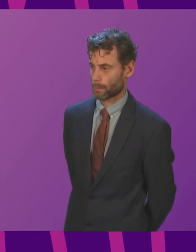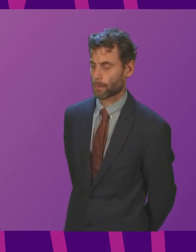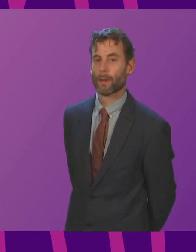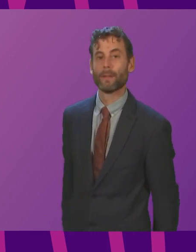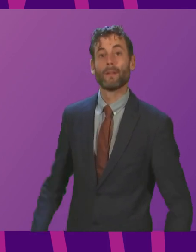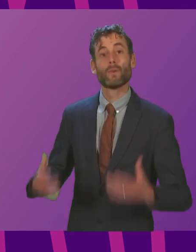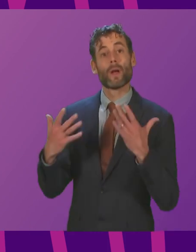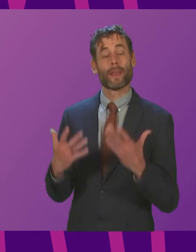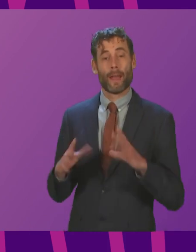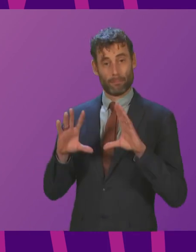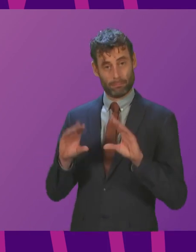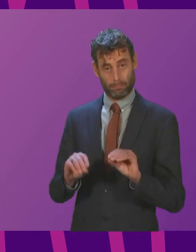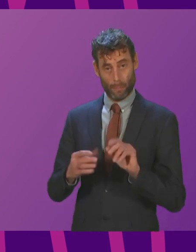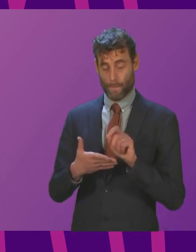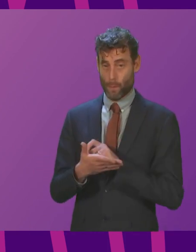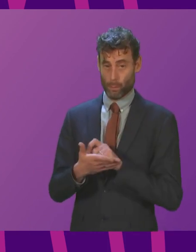The vote is now closed.